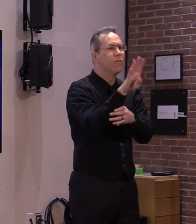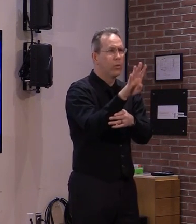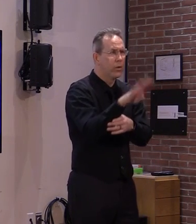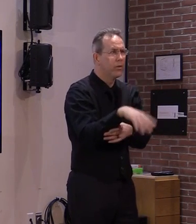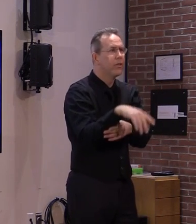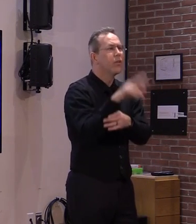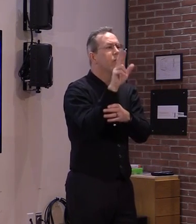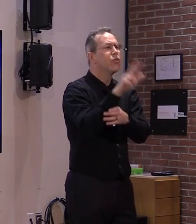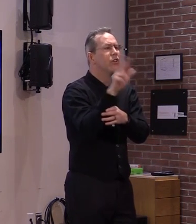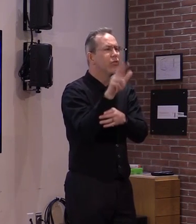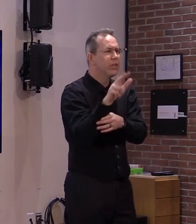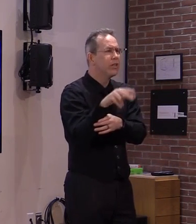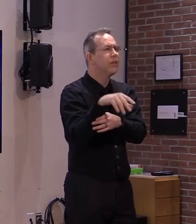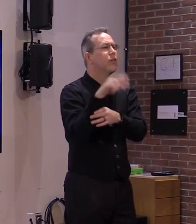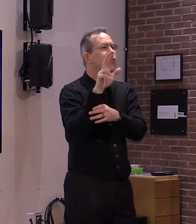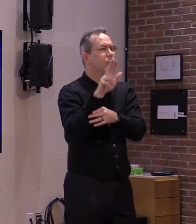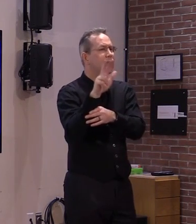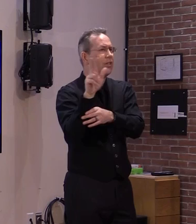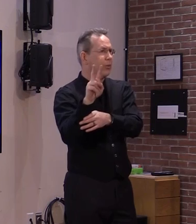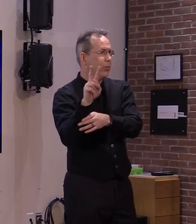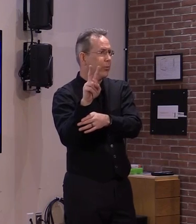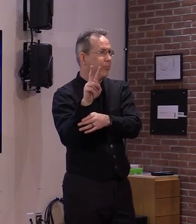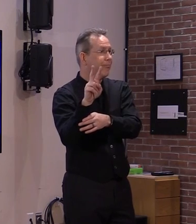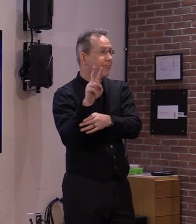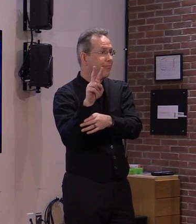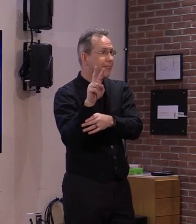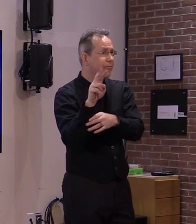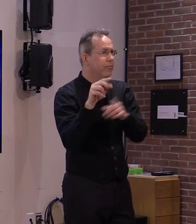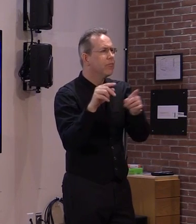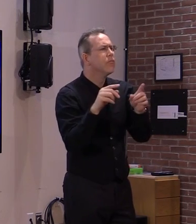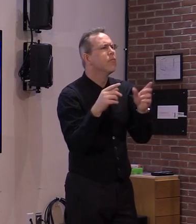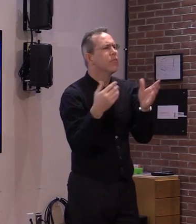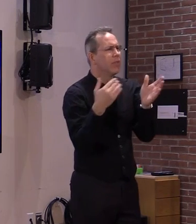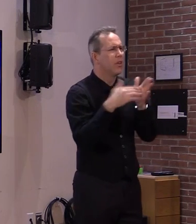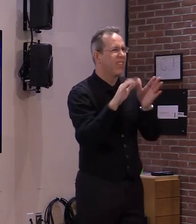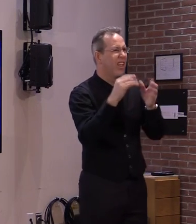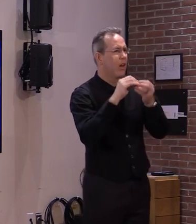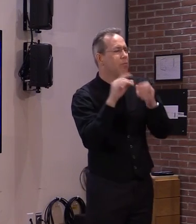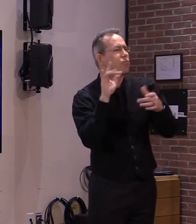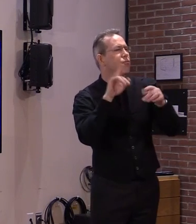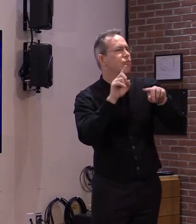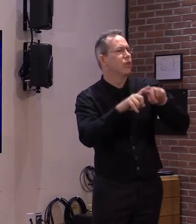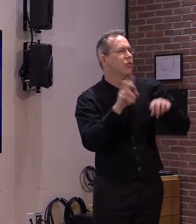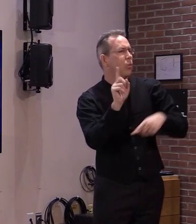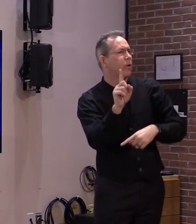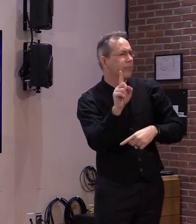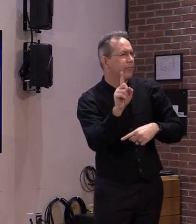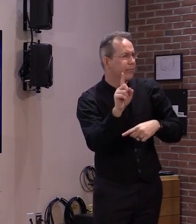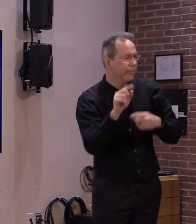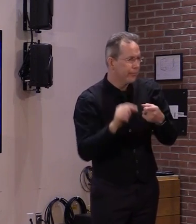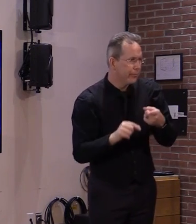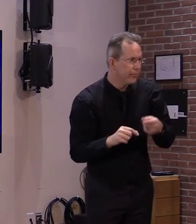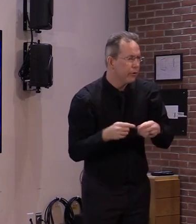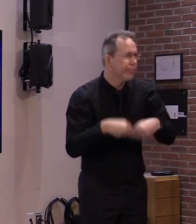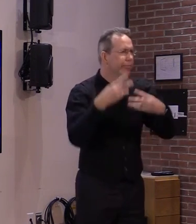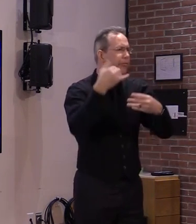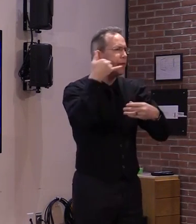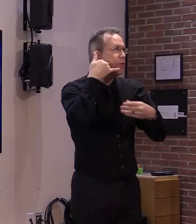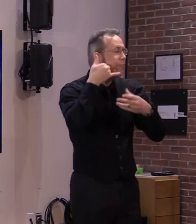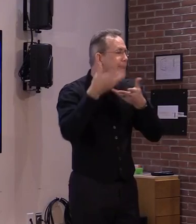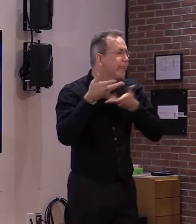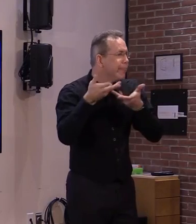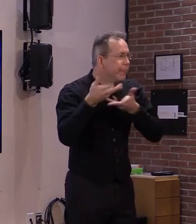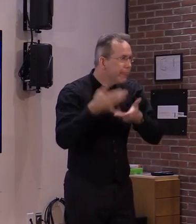877-214-3332, and select option 1 for the latest update on the 1099 process. Thank you again, and I will now turn it over